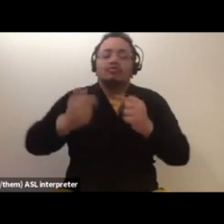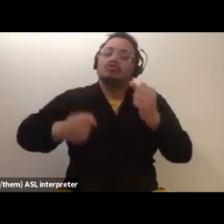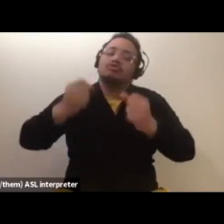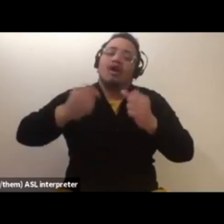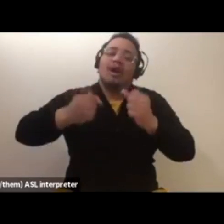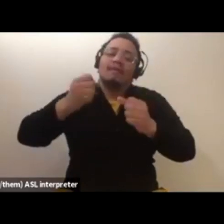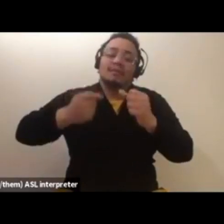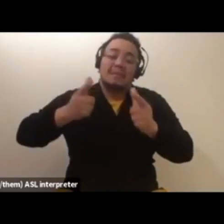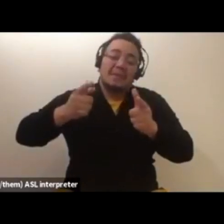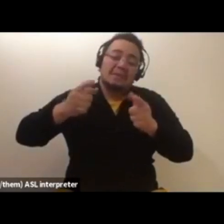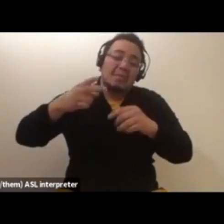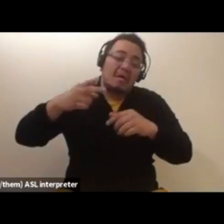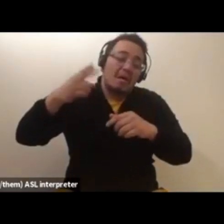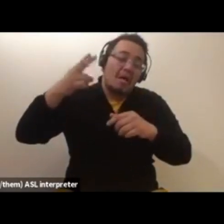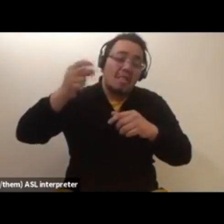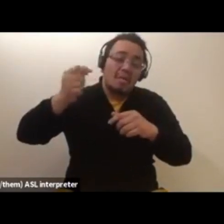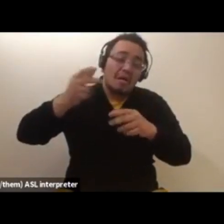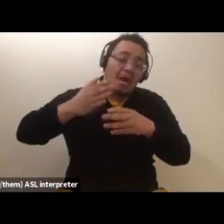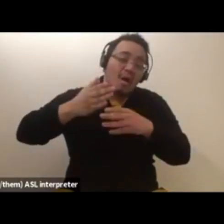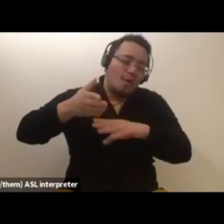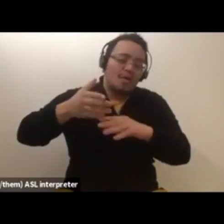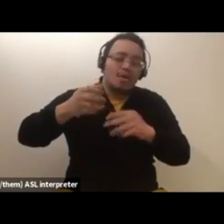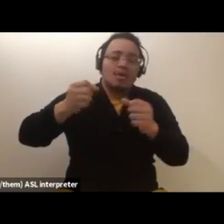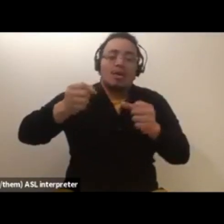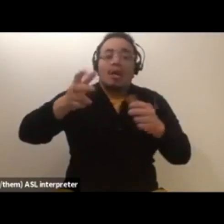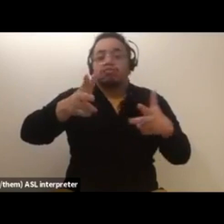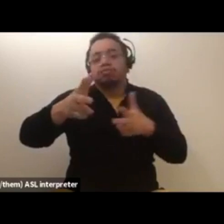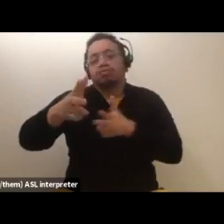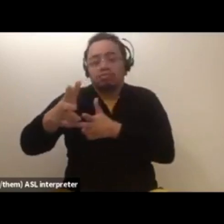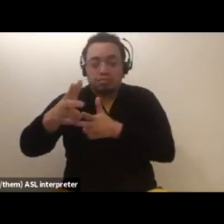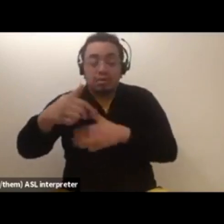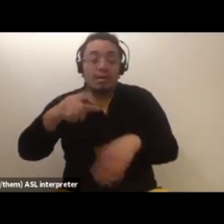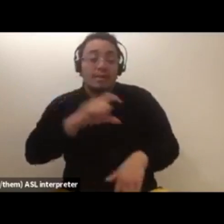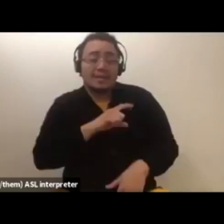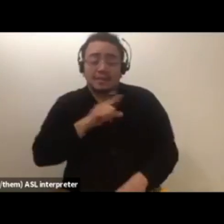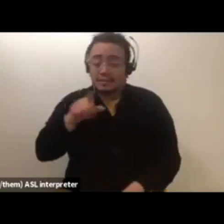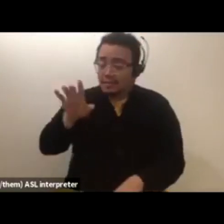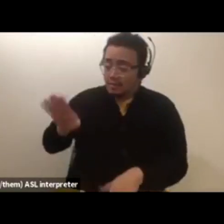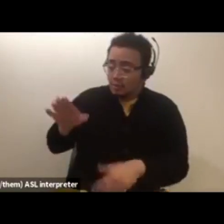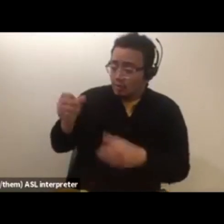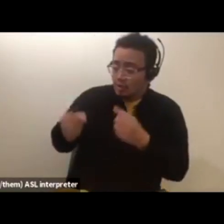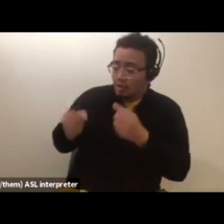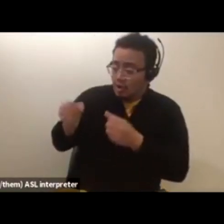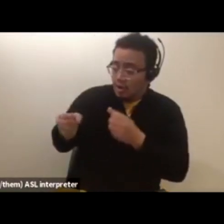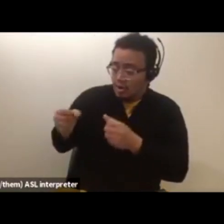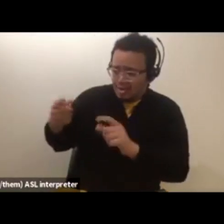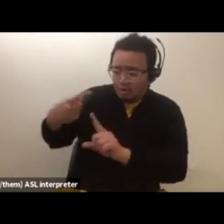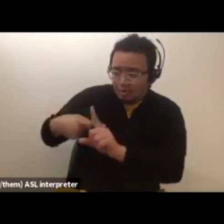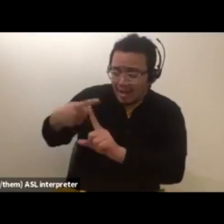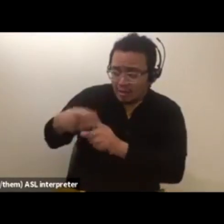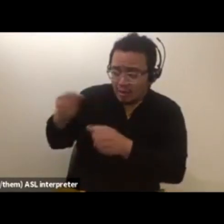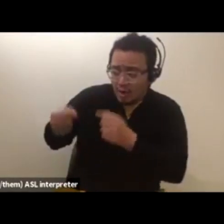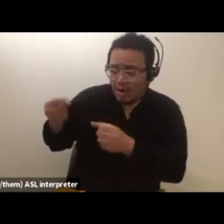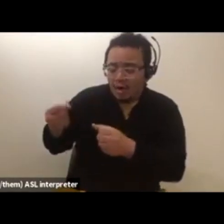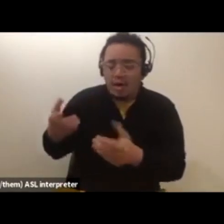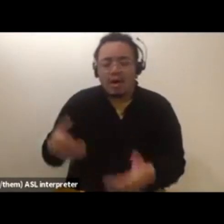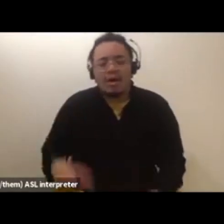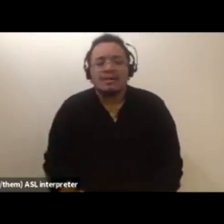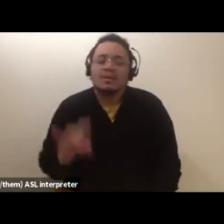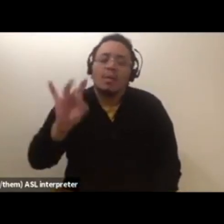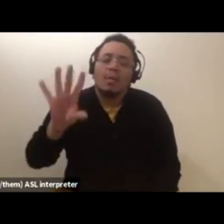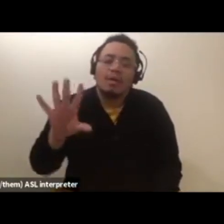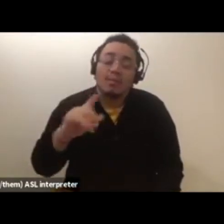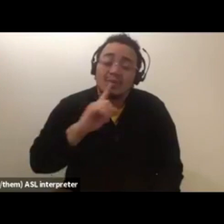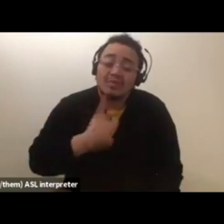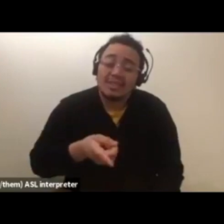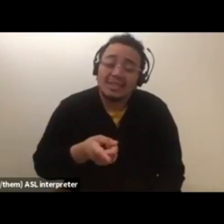was asked, you know, is this your car? Like, are you driving a rental car? And it's just like it's horrible. I think